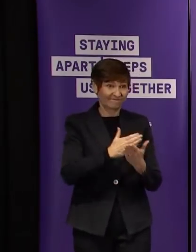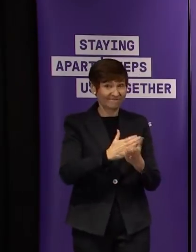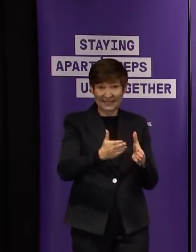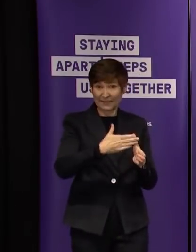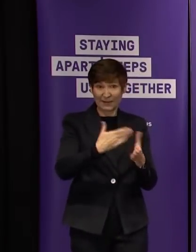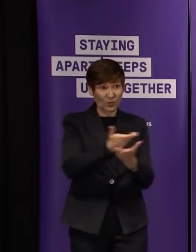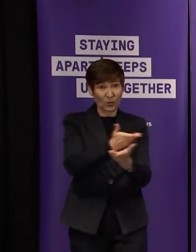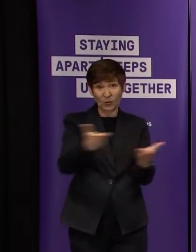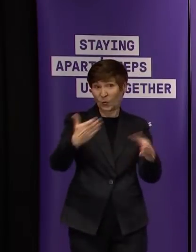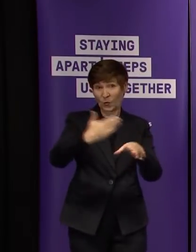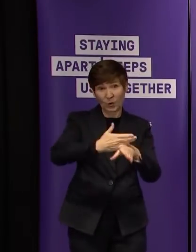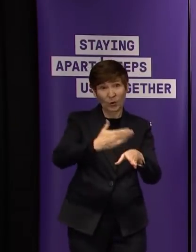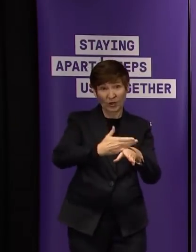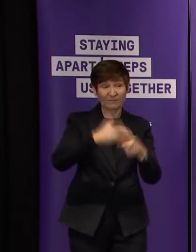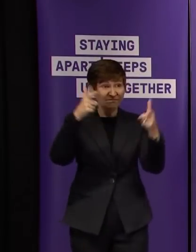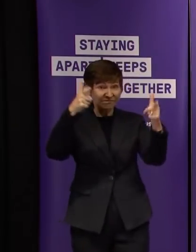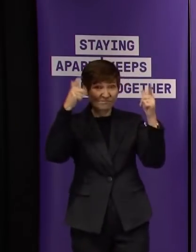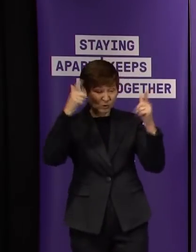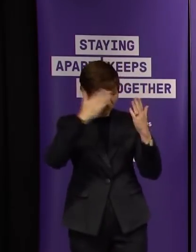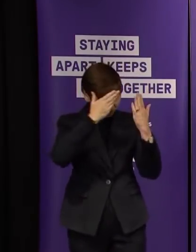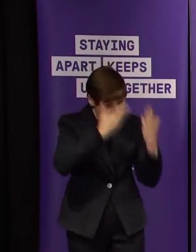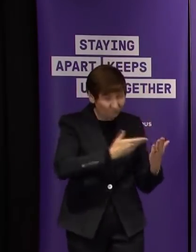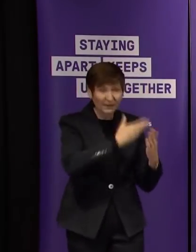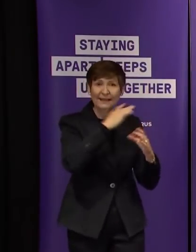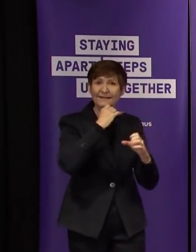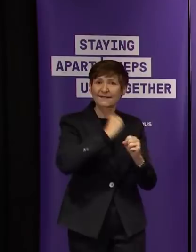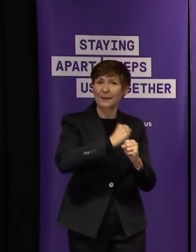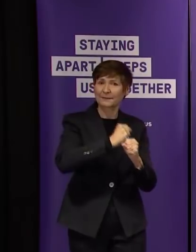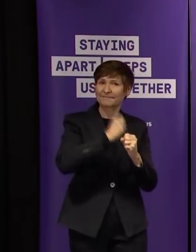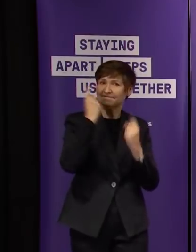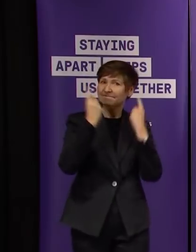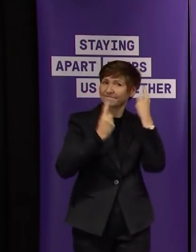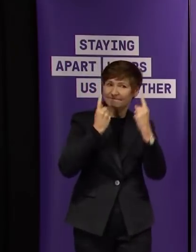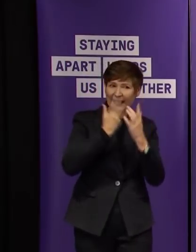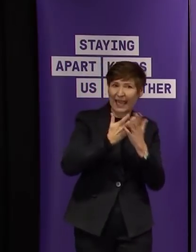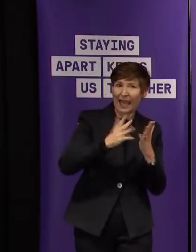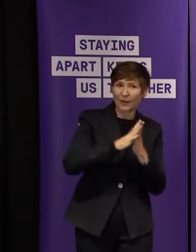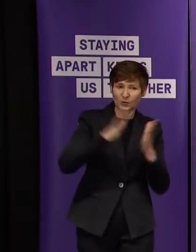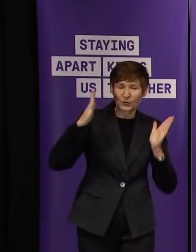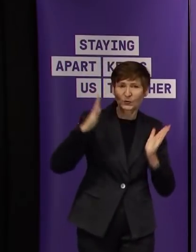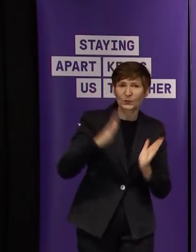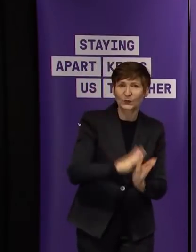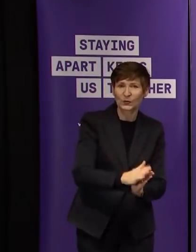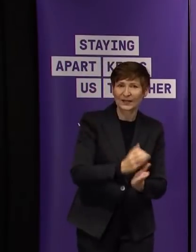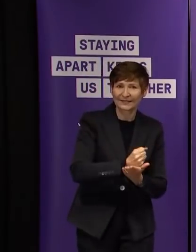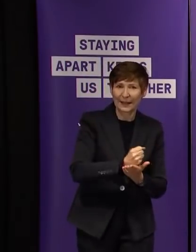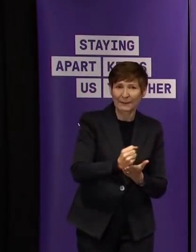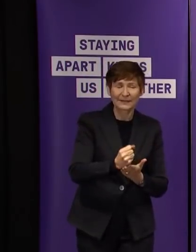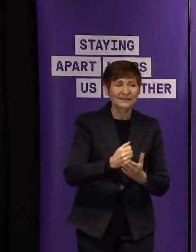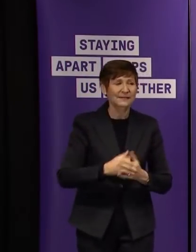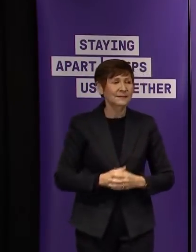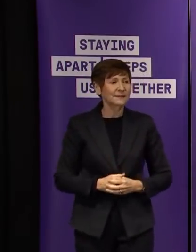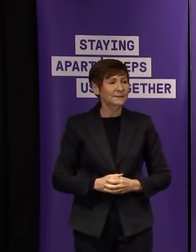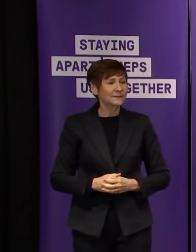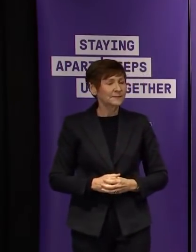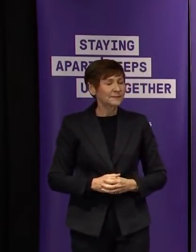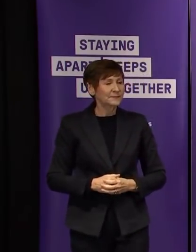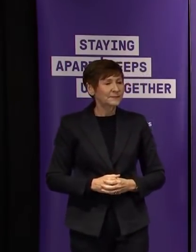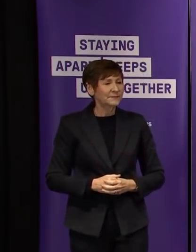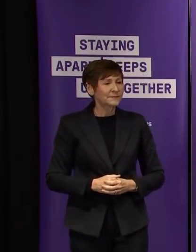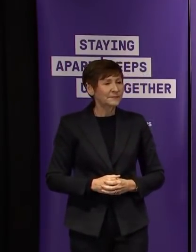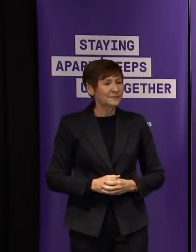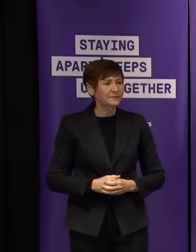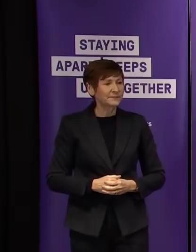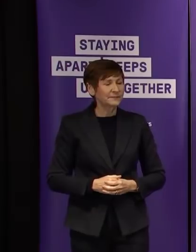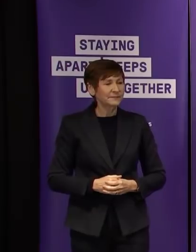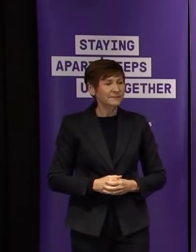workplaces as anywhere else. So is it safe to assume that our case numbers have essentially declined because of industry being more proactive as